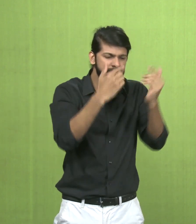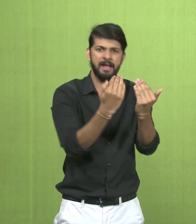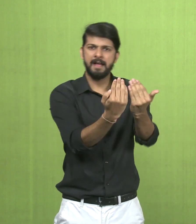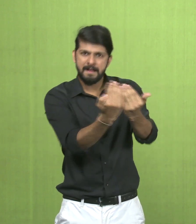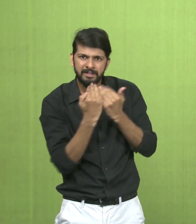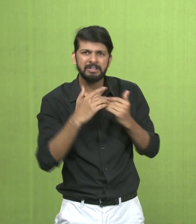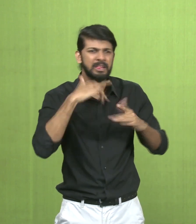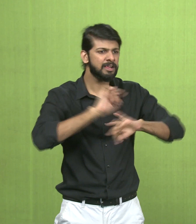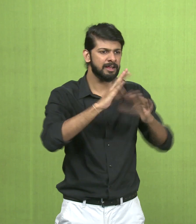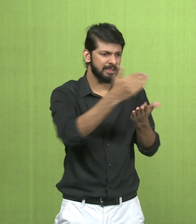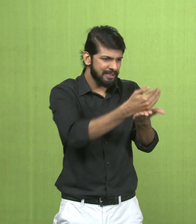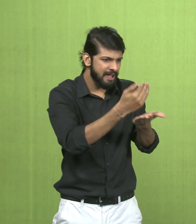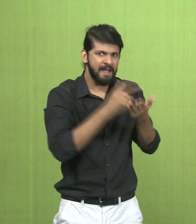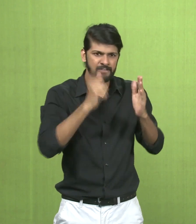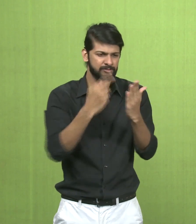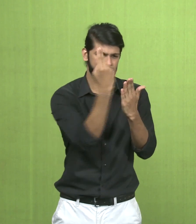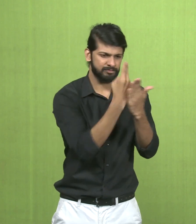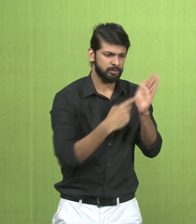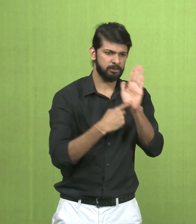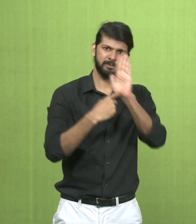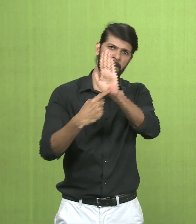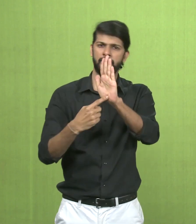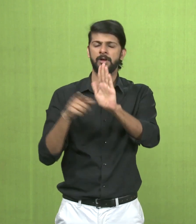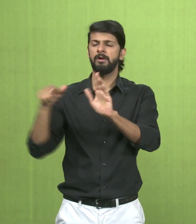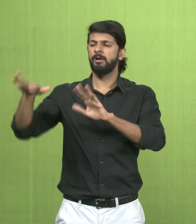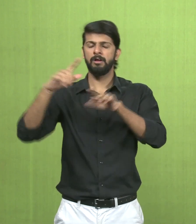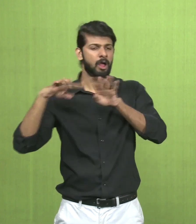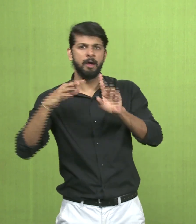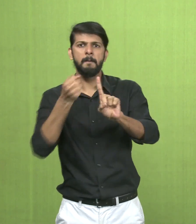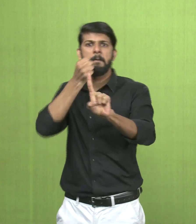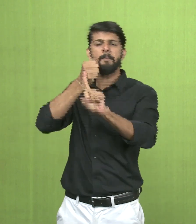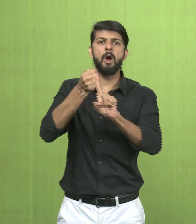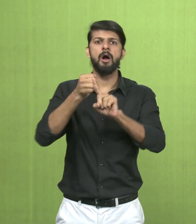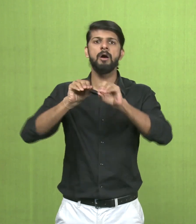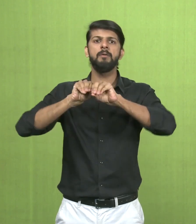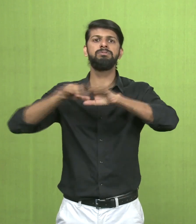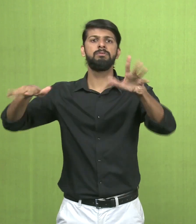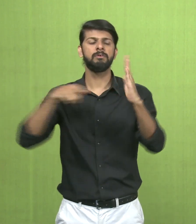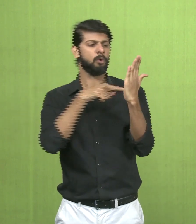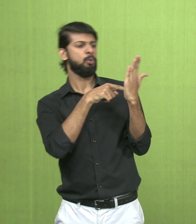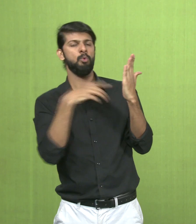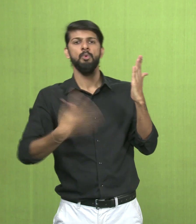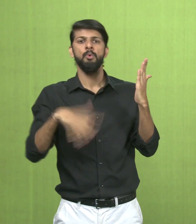We are desecrating nature. These become ideas for illustrators